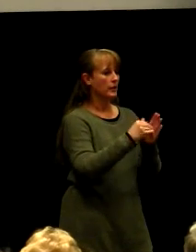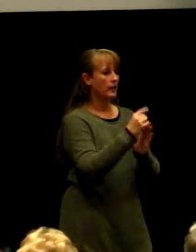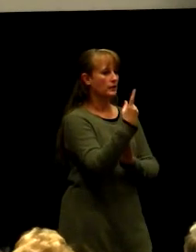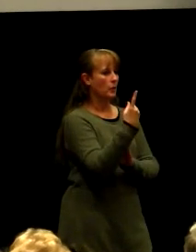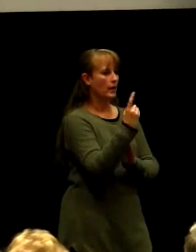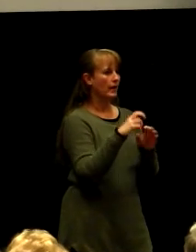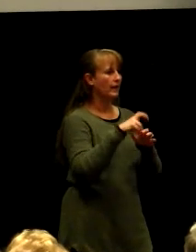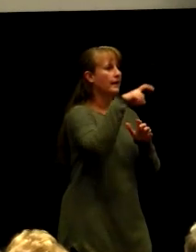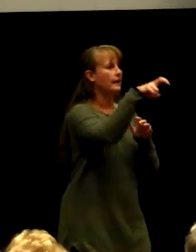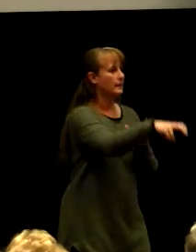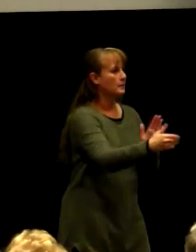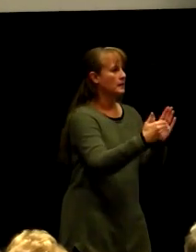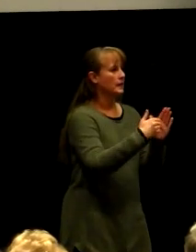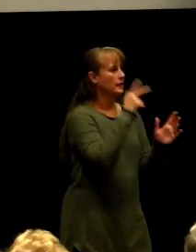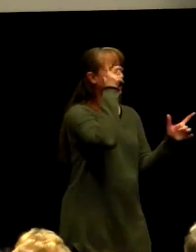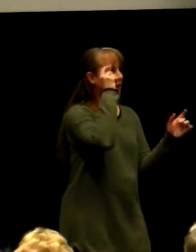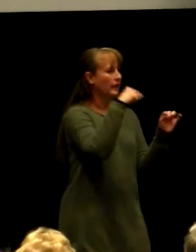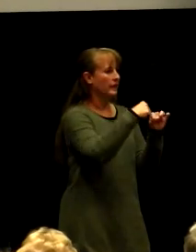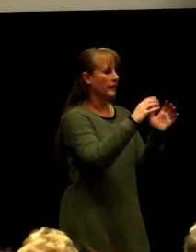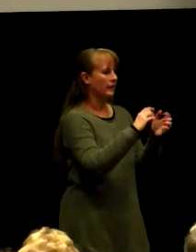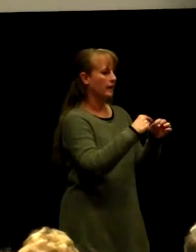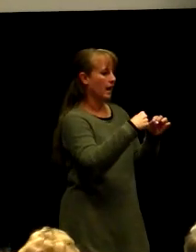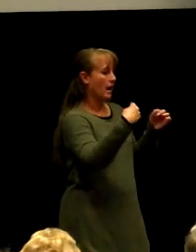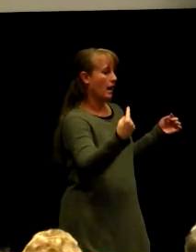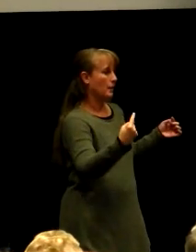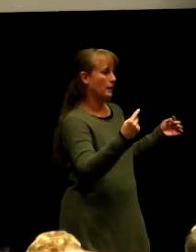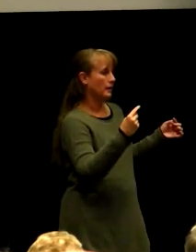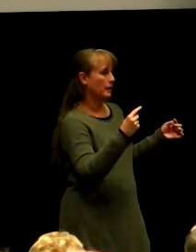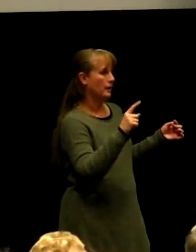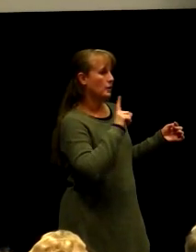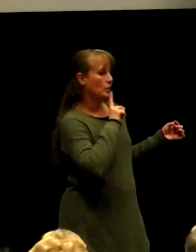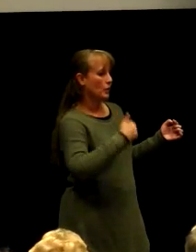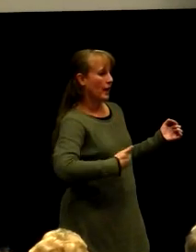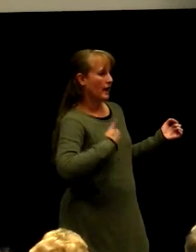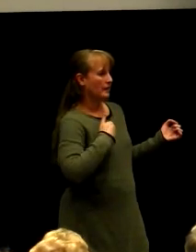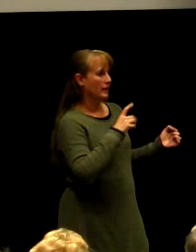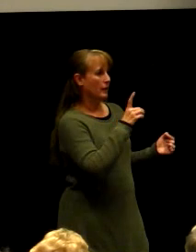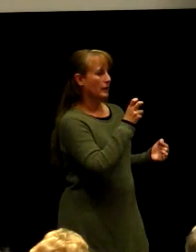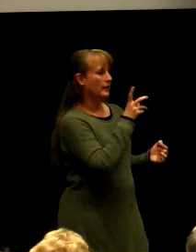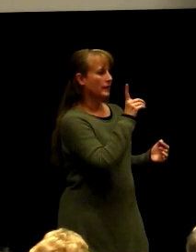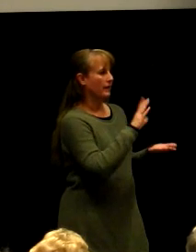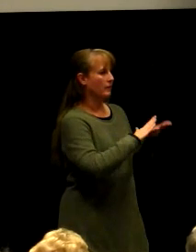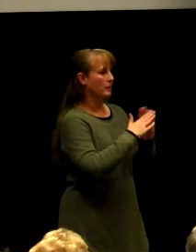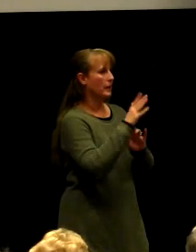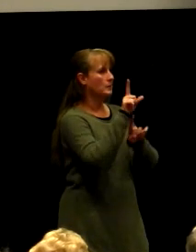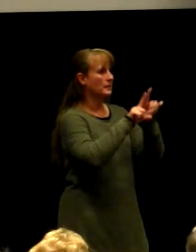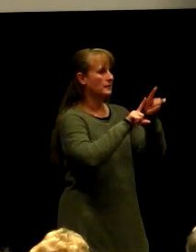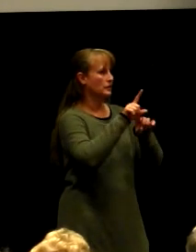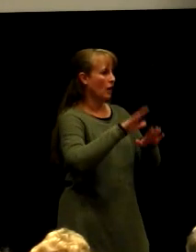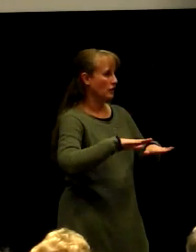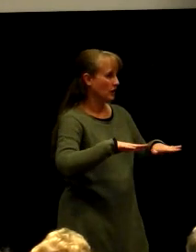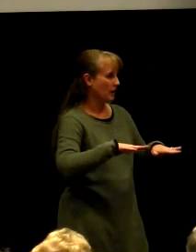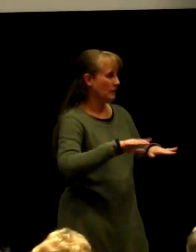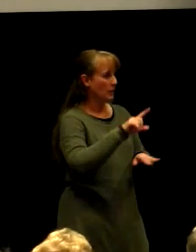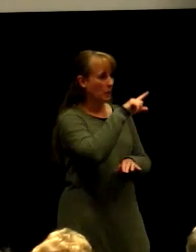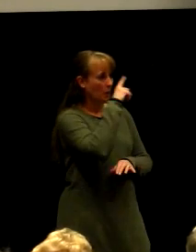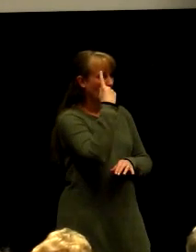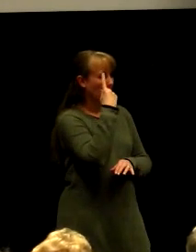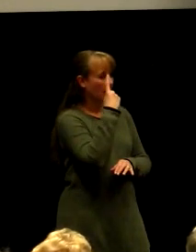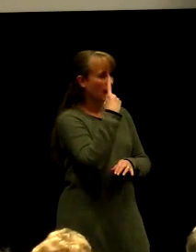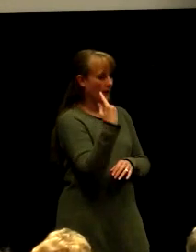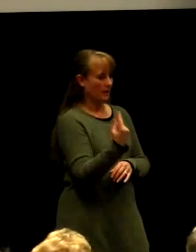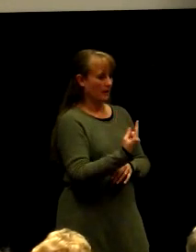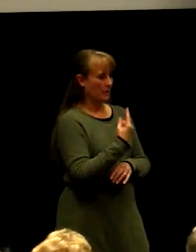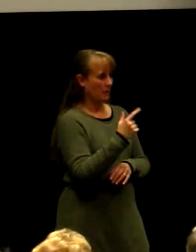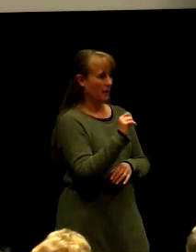leaps again to an alien alternate reality, where David Bowman, the astronaut, transforms into a star child. Black monoliths,